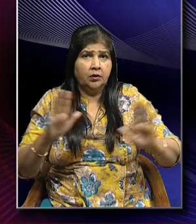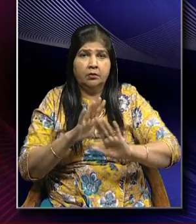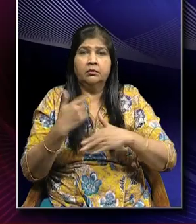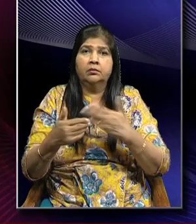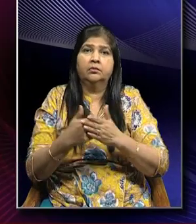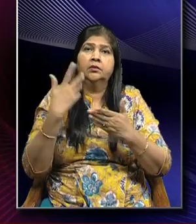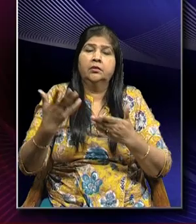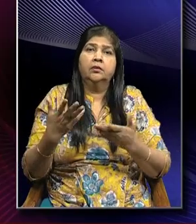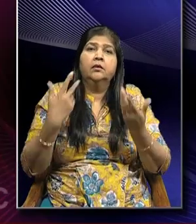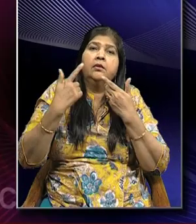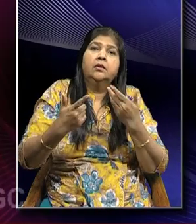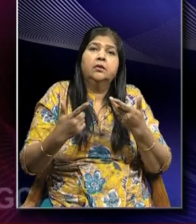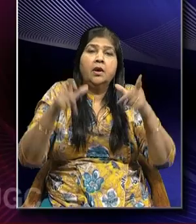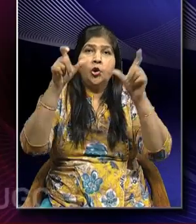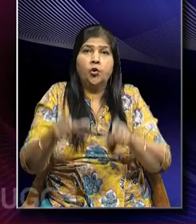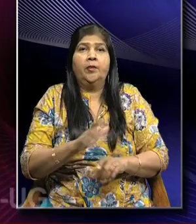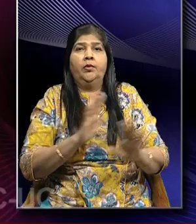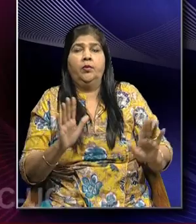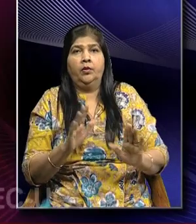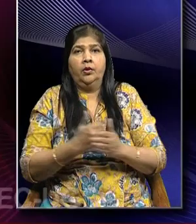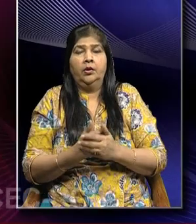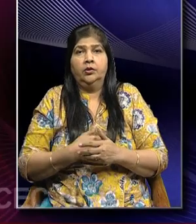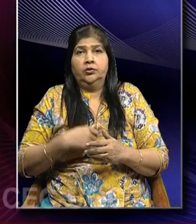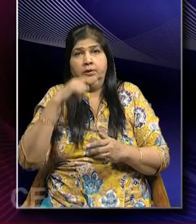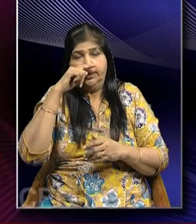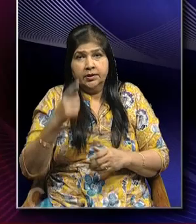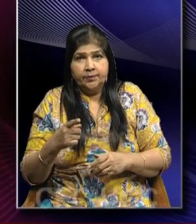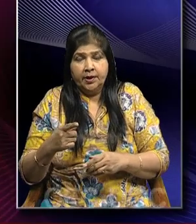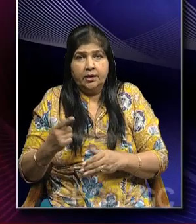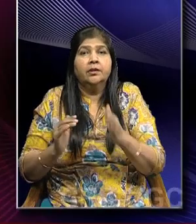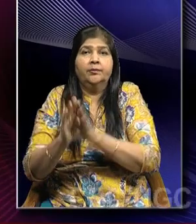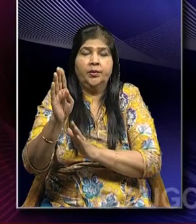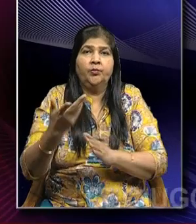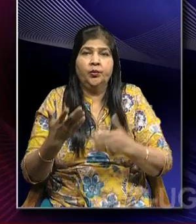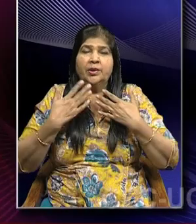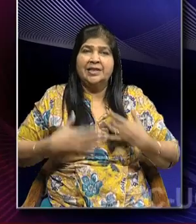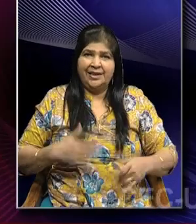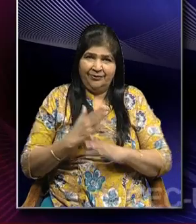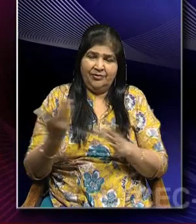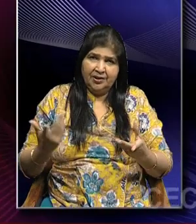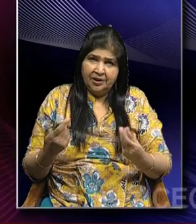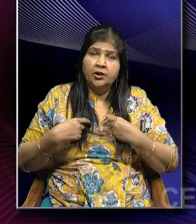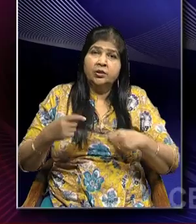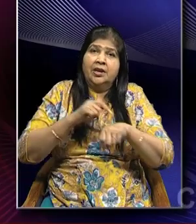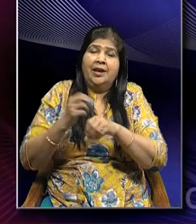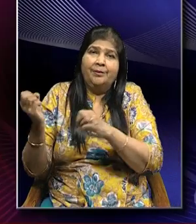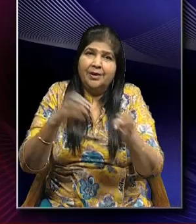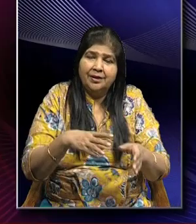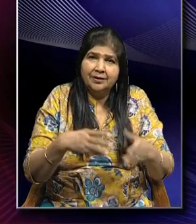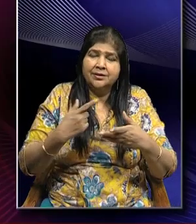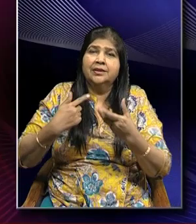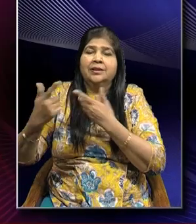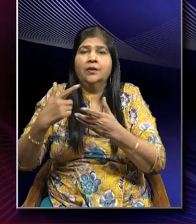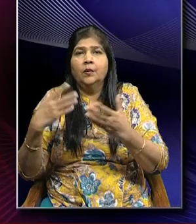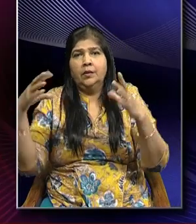any human being. So you should respect and promote human rights also. The sixth one is that as a